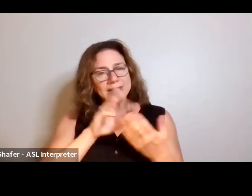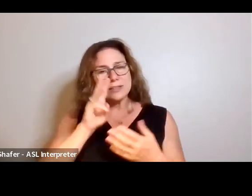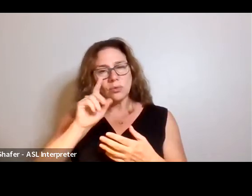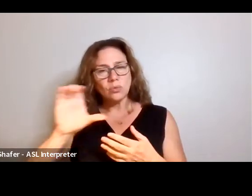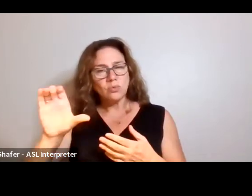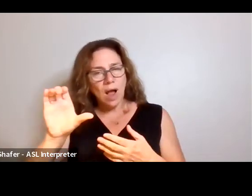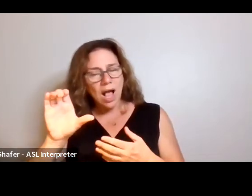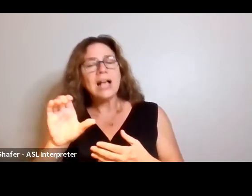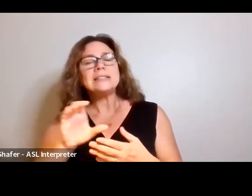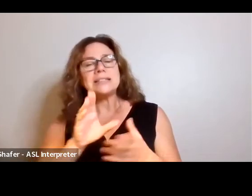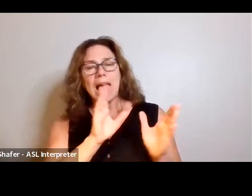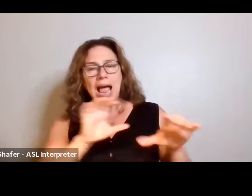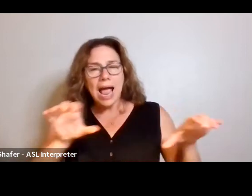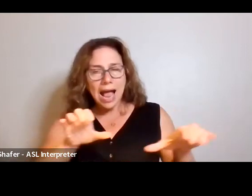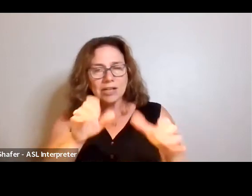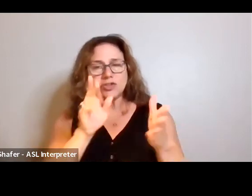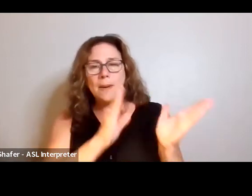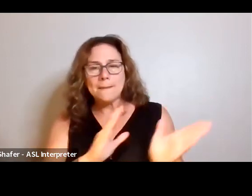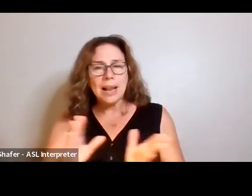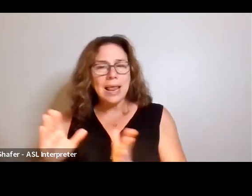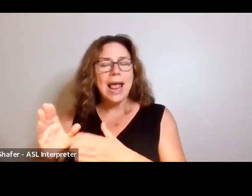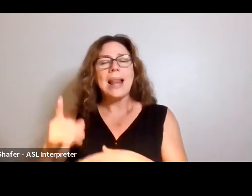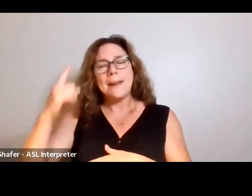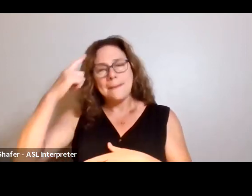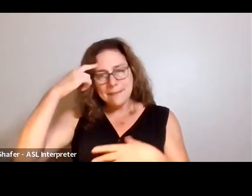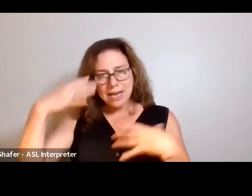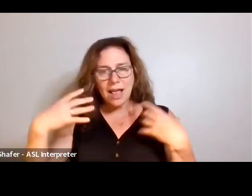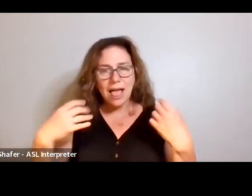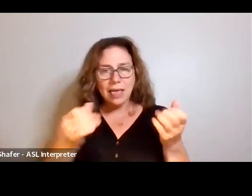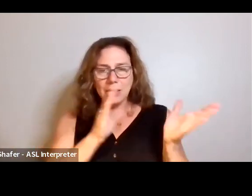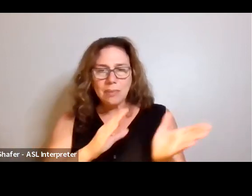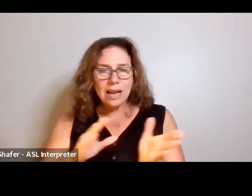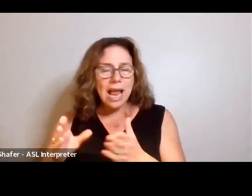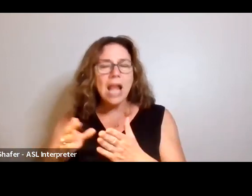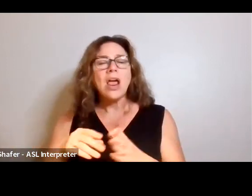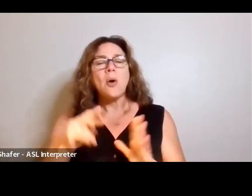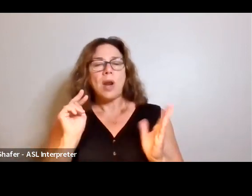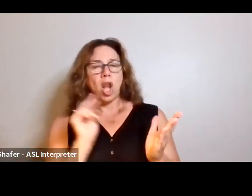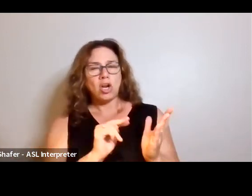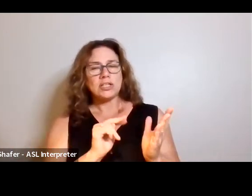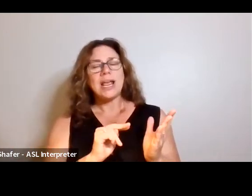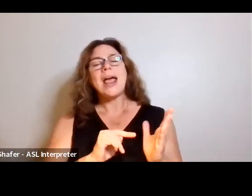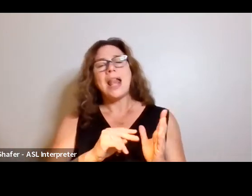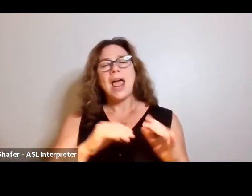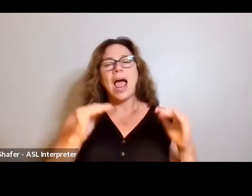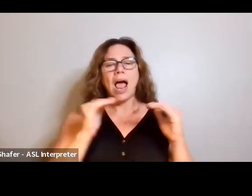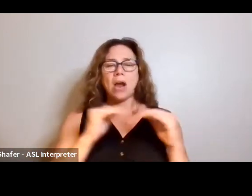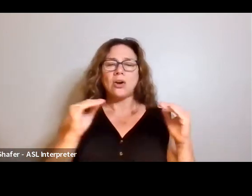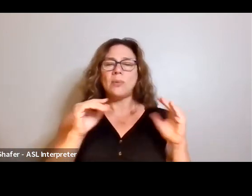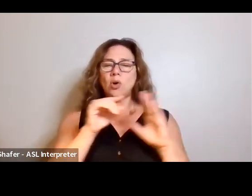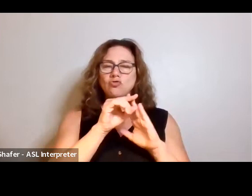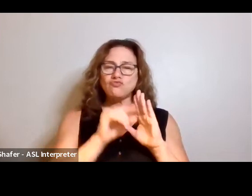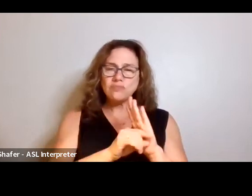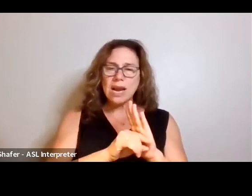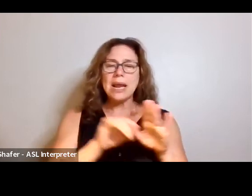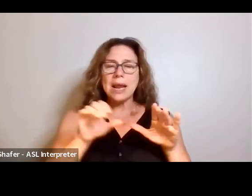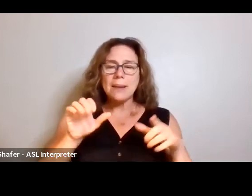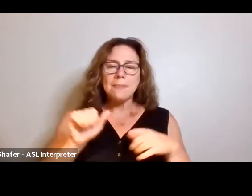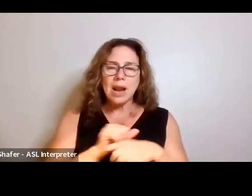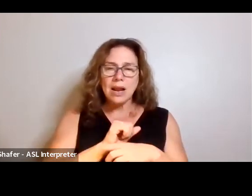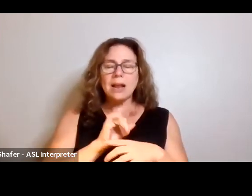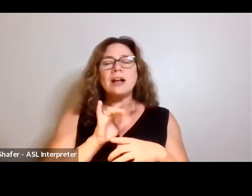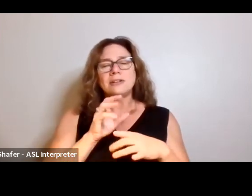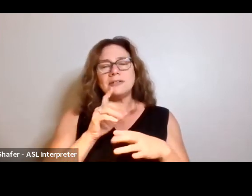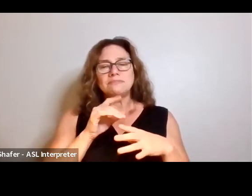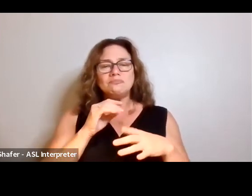student engagement. We also looked at our menu of equitable grading practices and the commitment we made to each other to try at